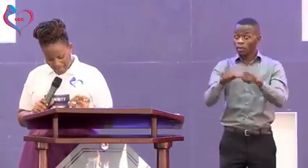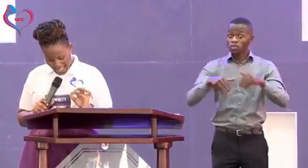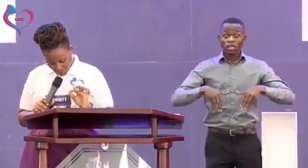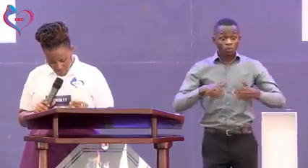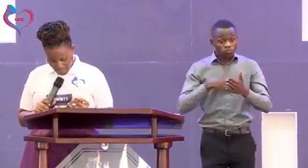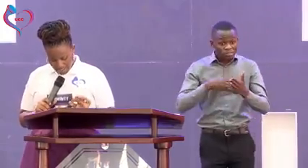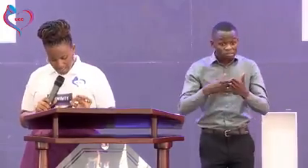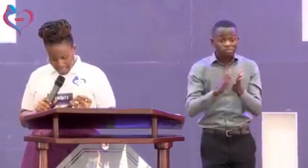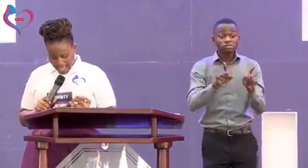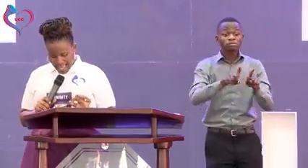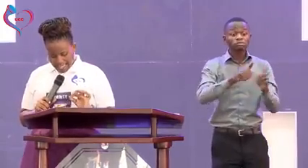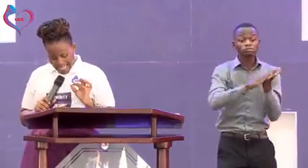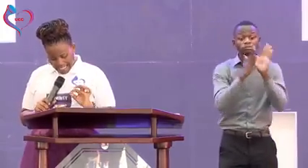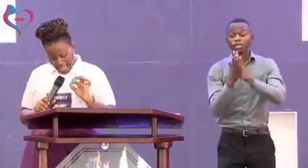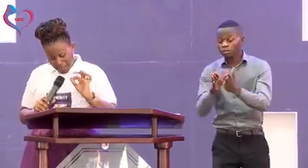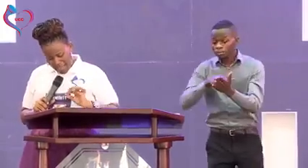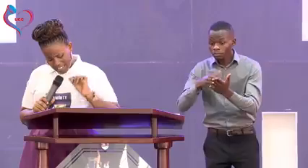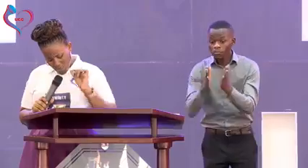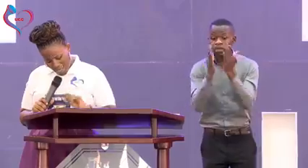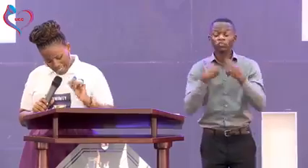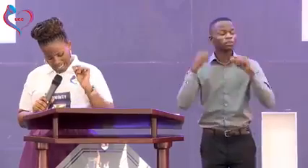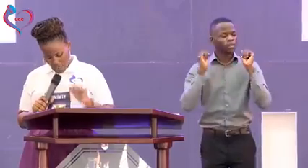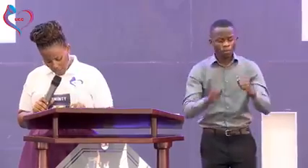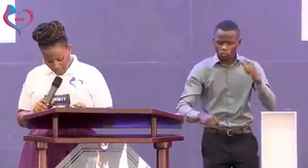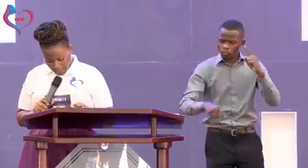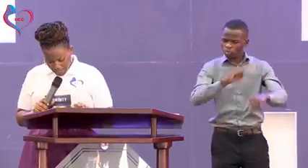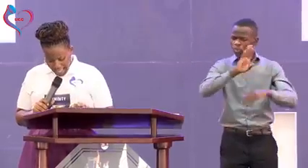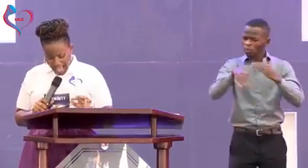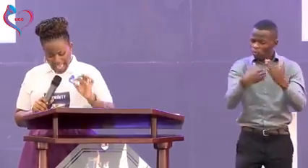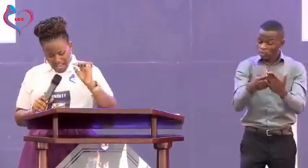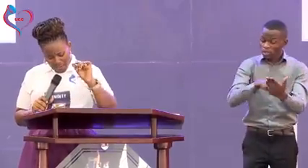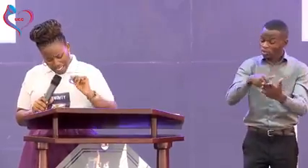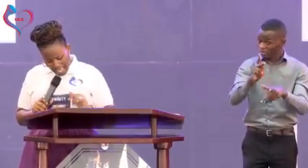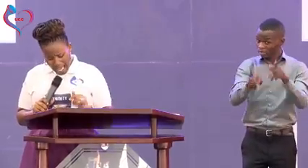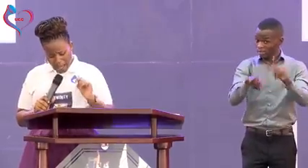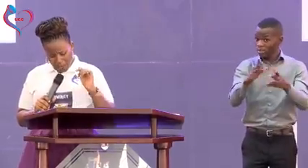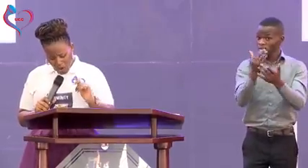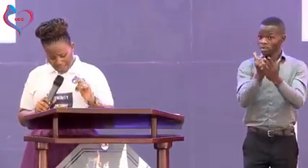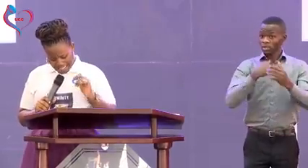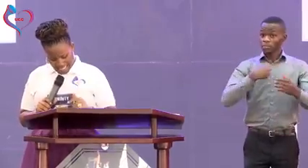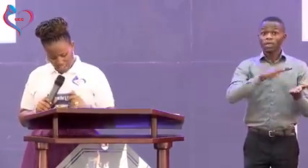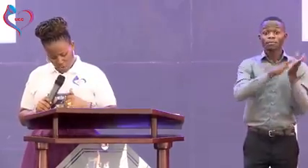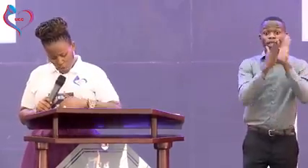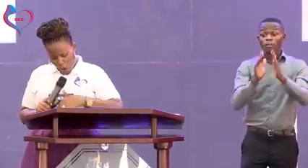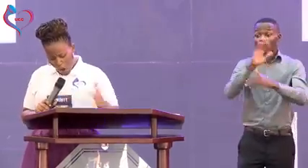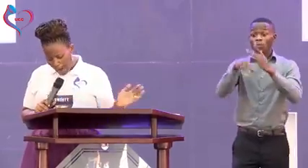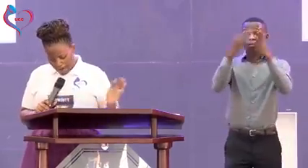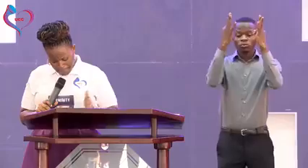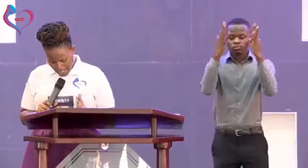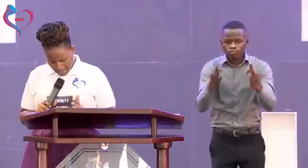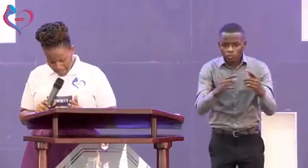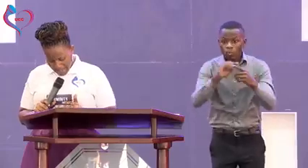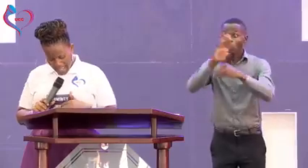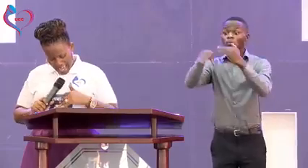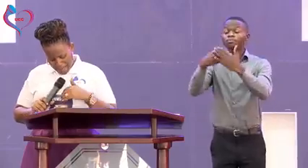I became as weak, that I might win the weak. I have become all things to